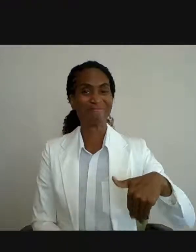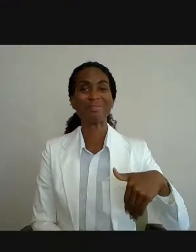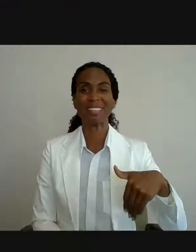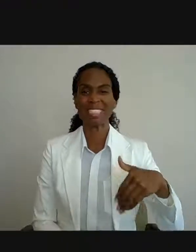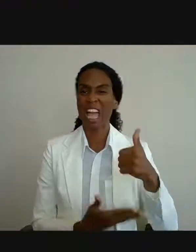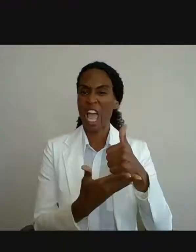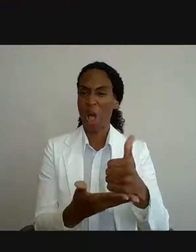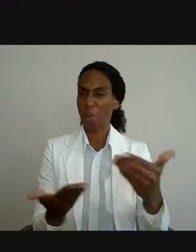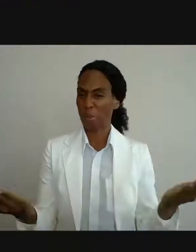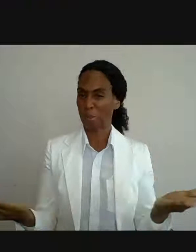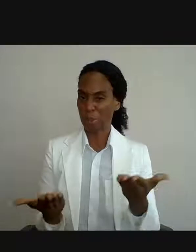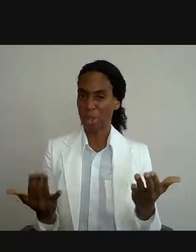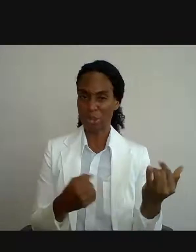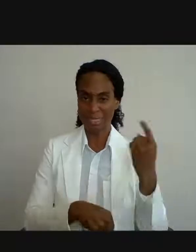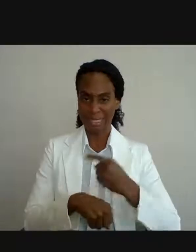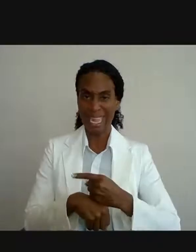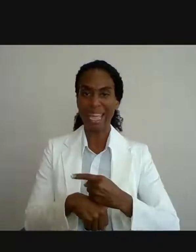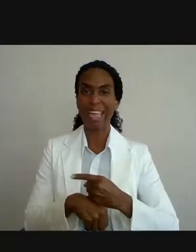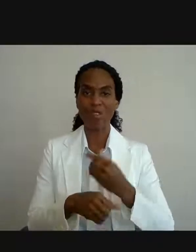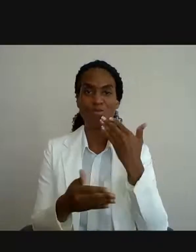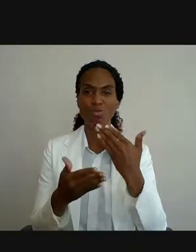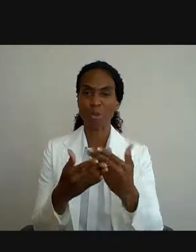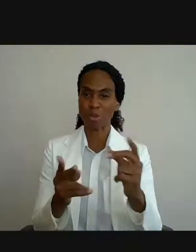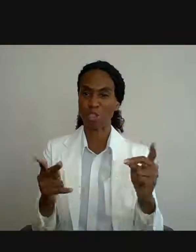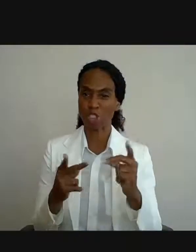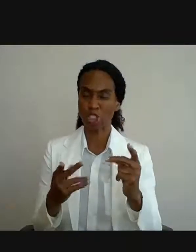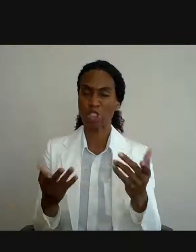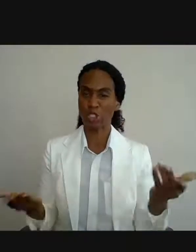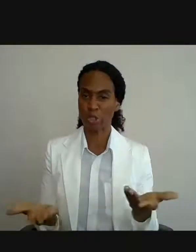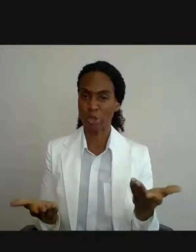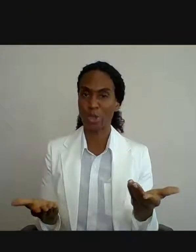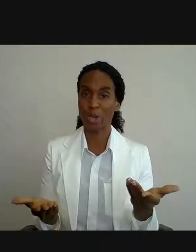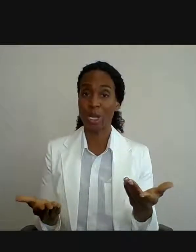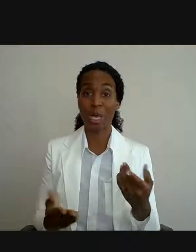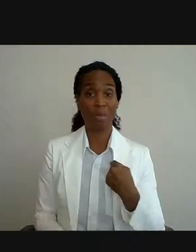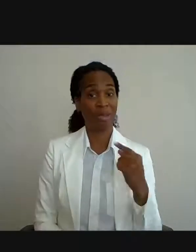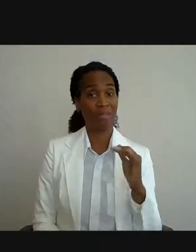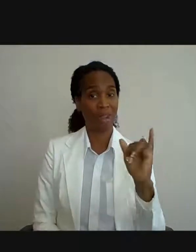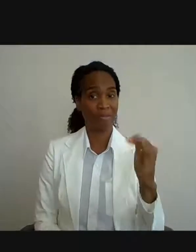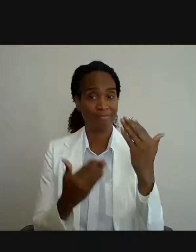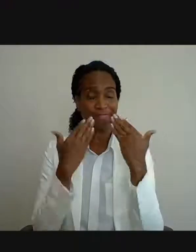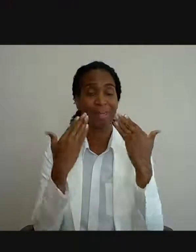we find ourselves today. And I will be forever grateful.